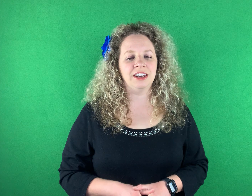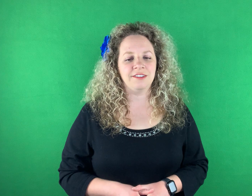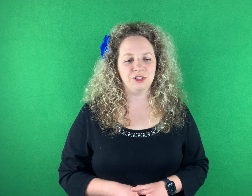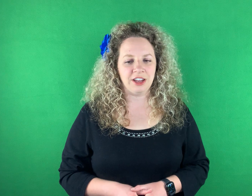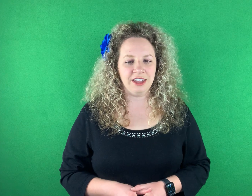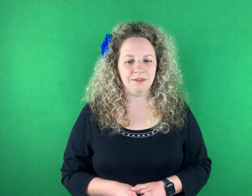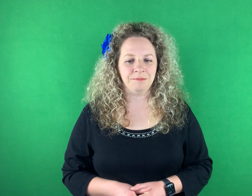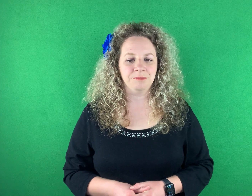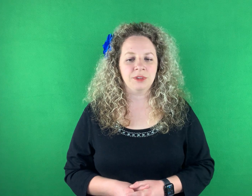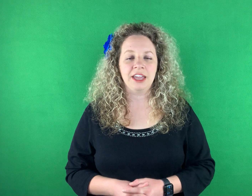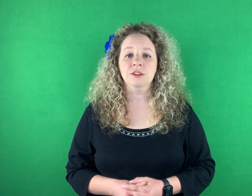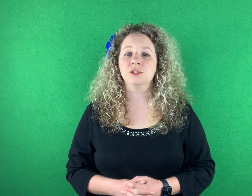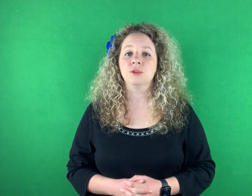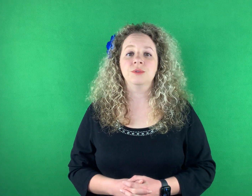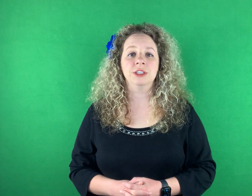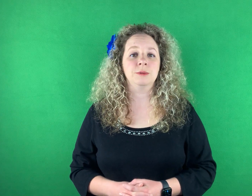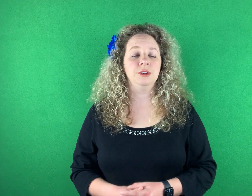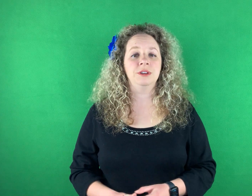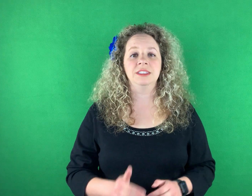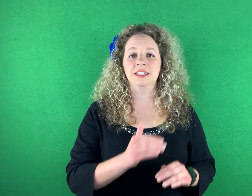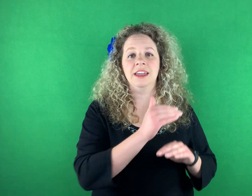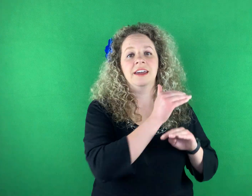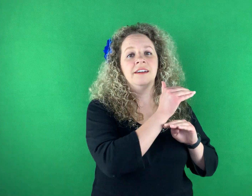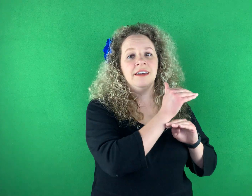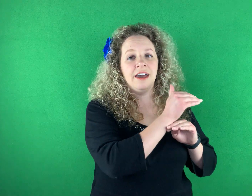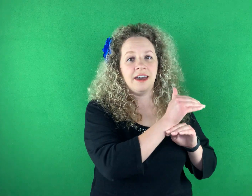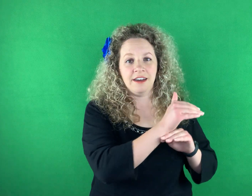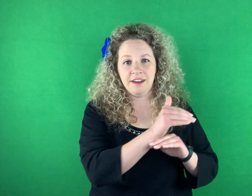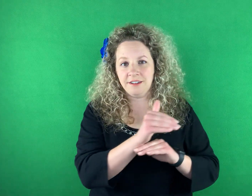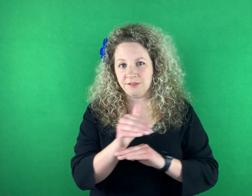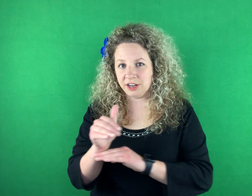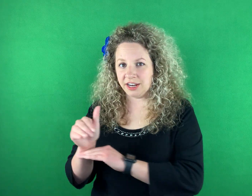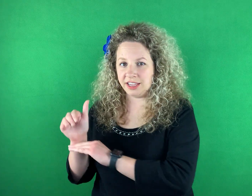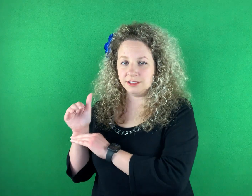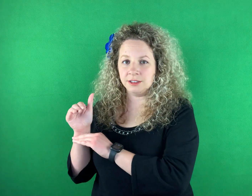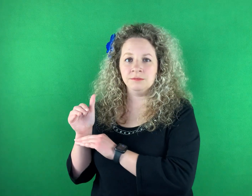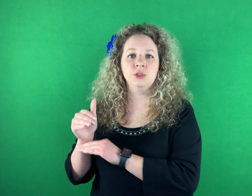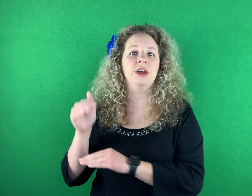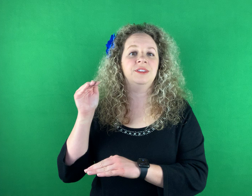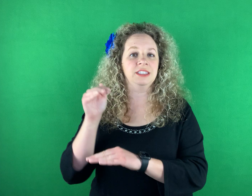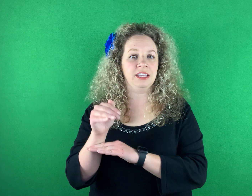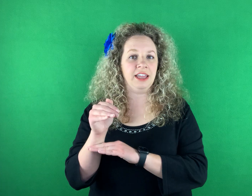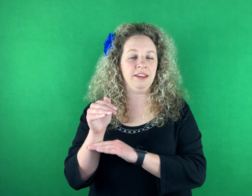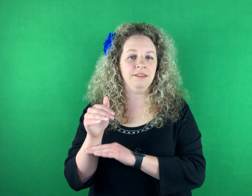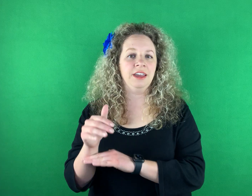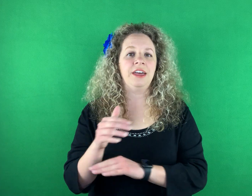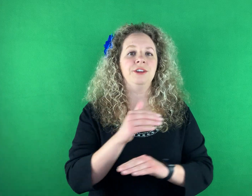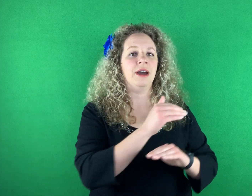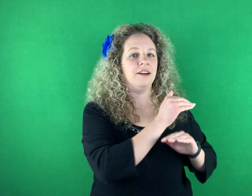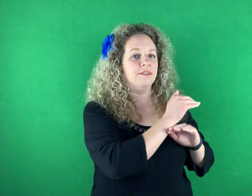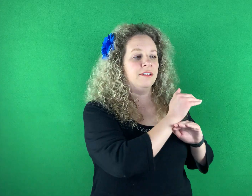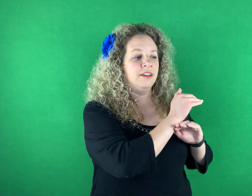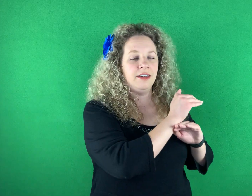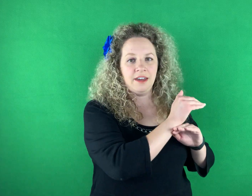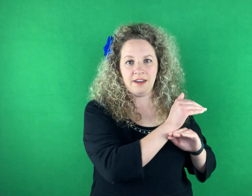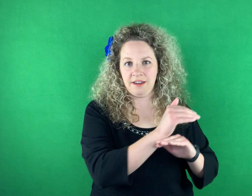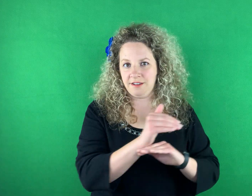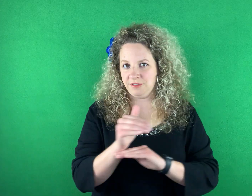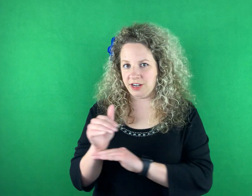after night." Okay, so this one you could say every night. So you have the sign night, and then you have every